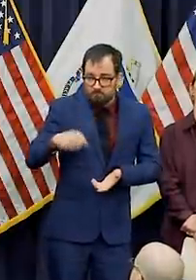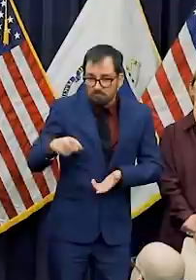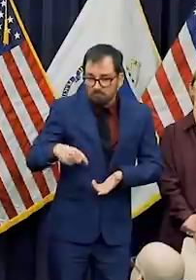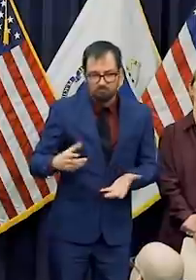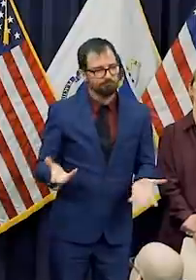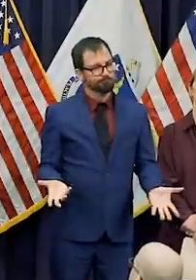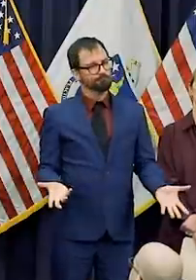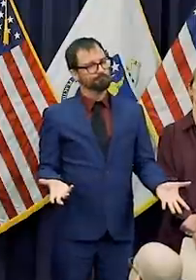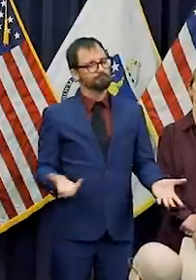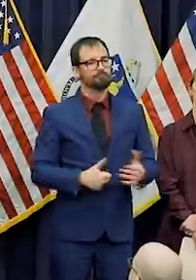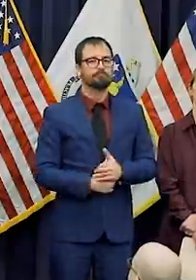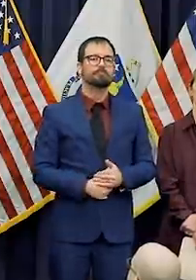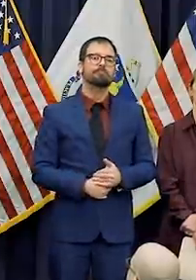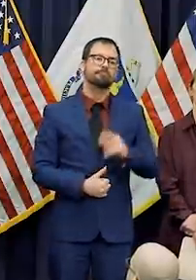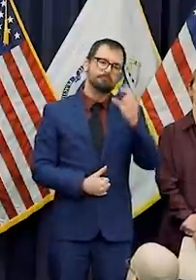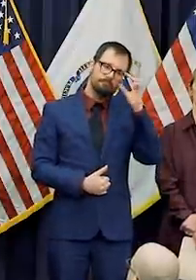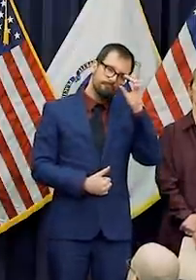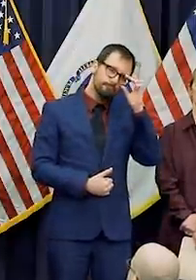mass.gov/noplanprepare.